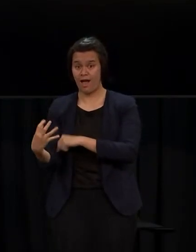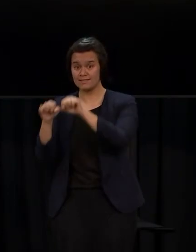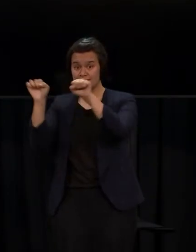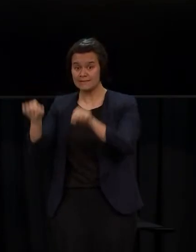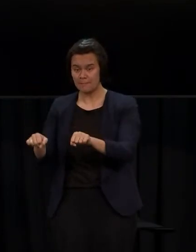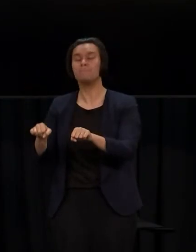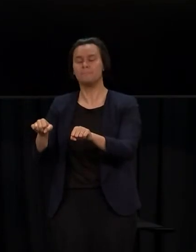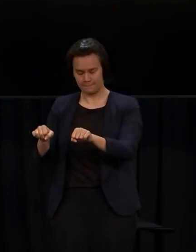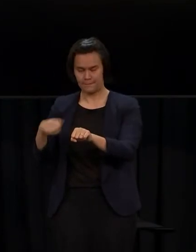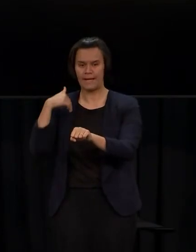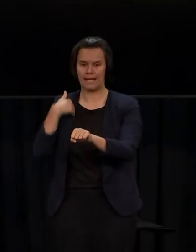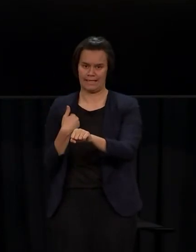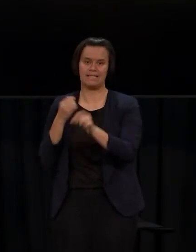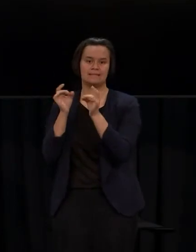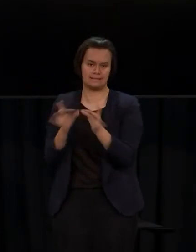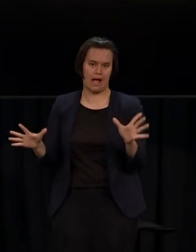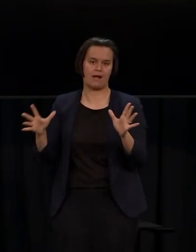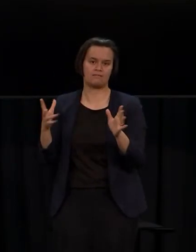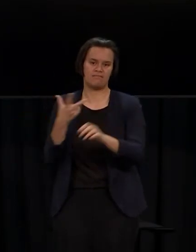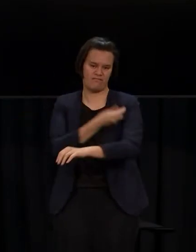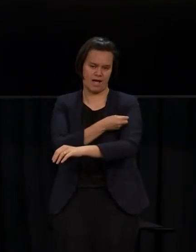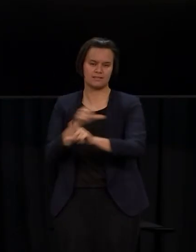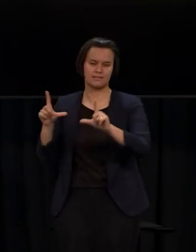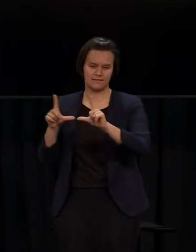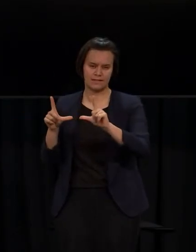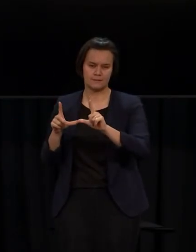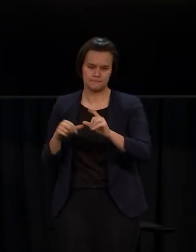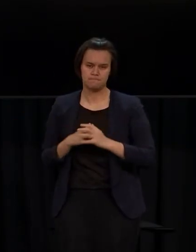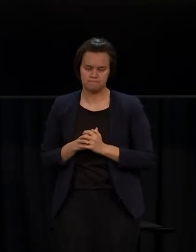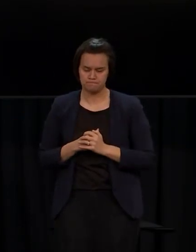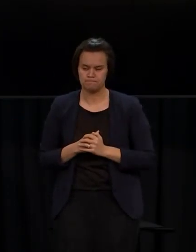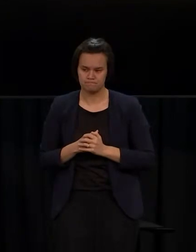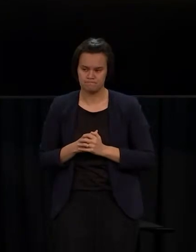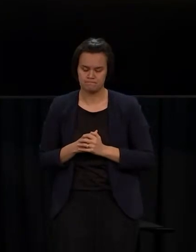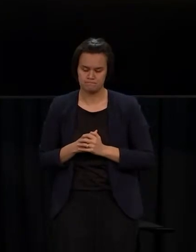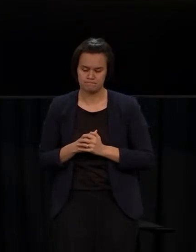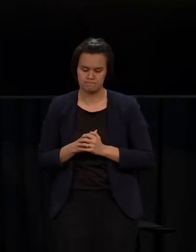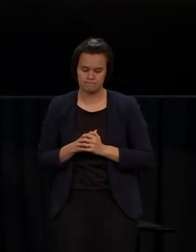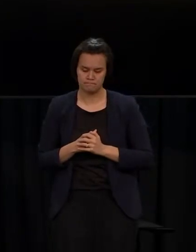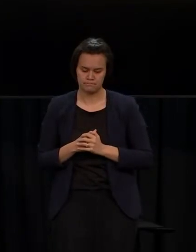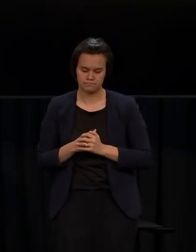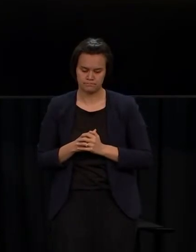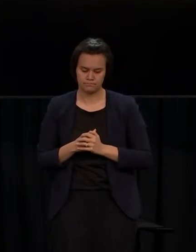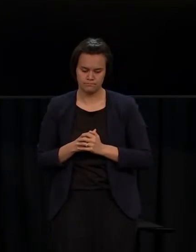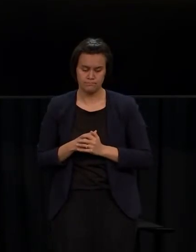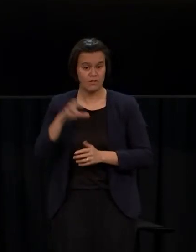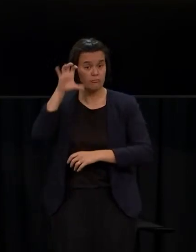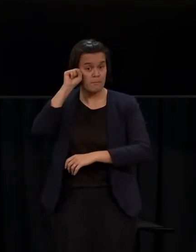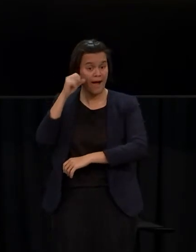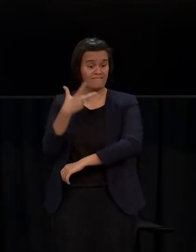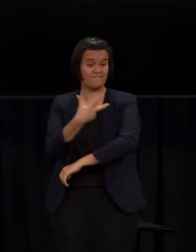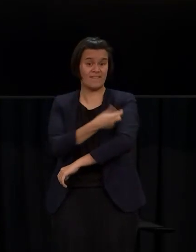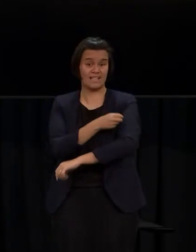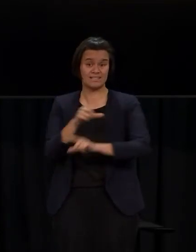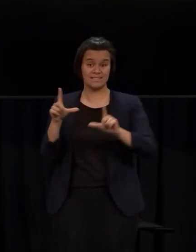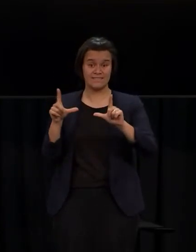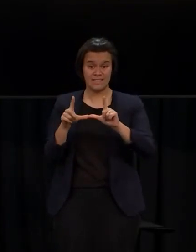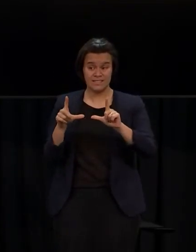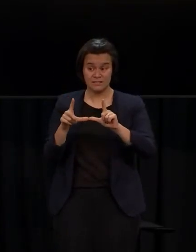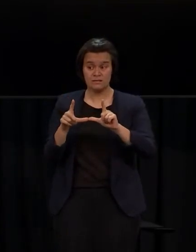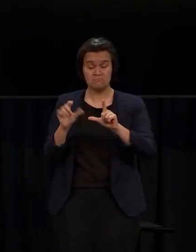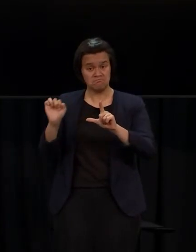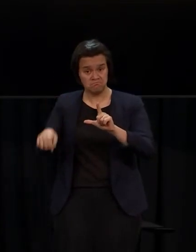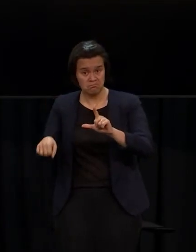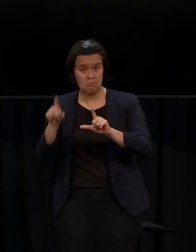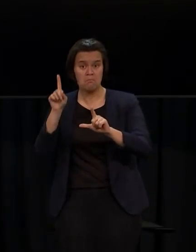that the digital options and all of the flexibility that offers, including the ability of a business to scan a QR